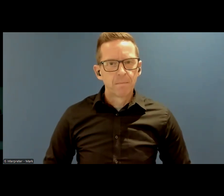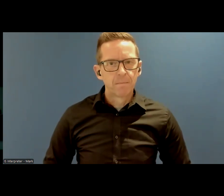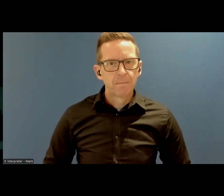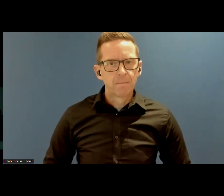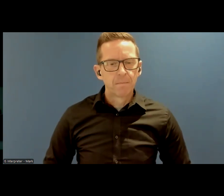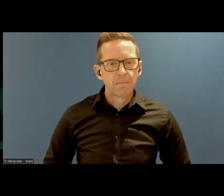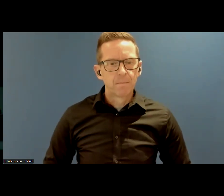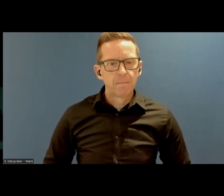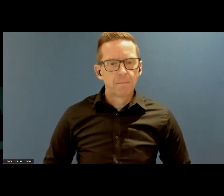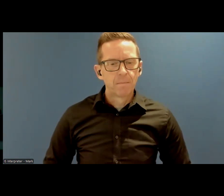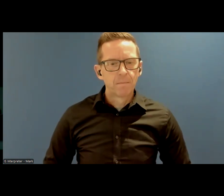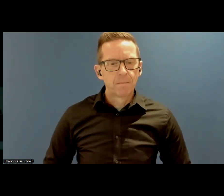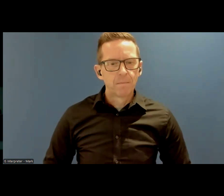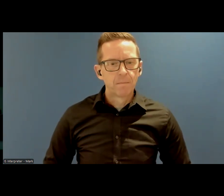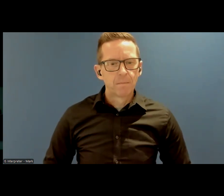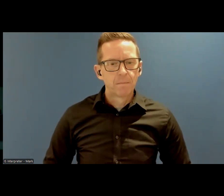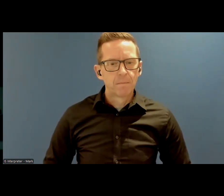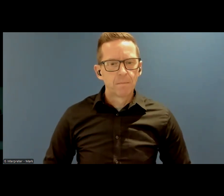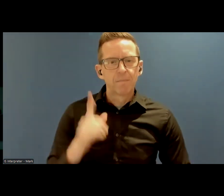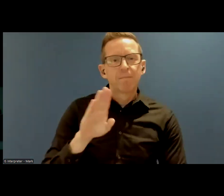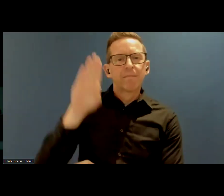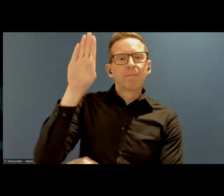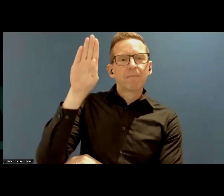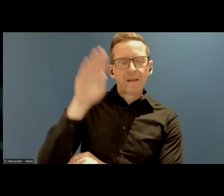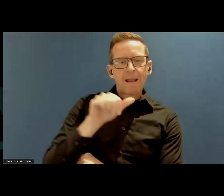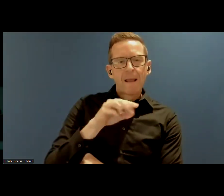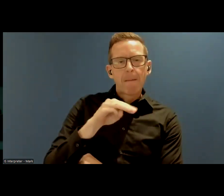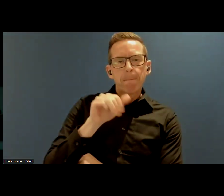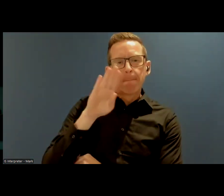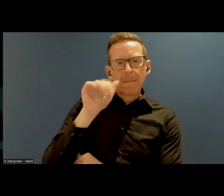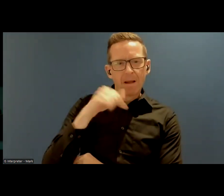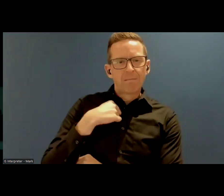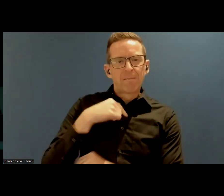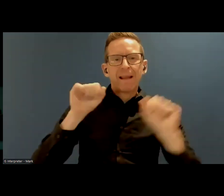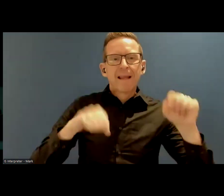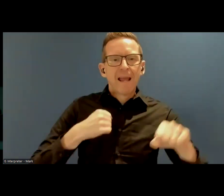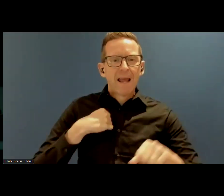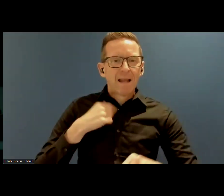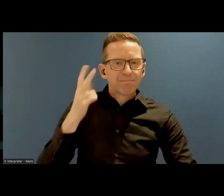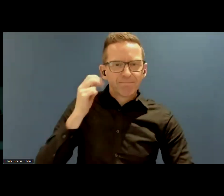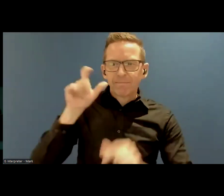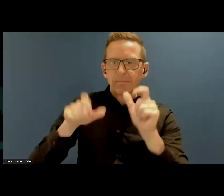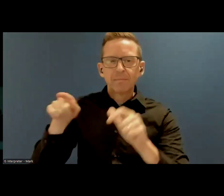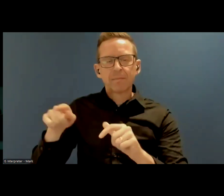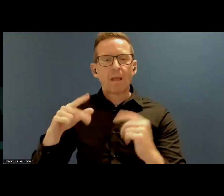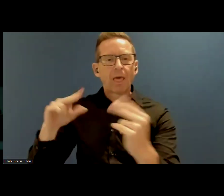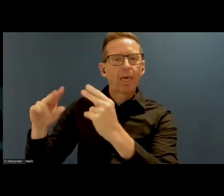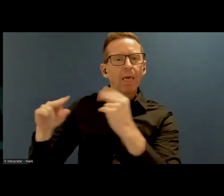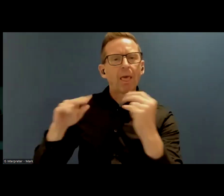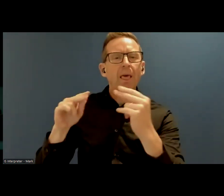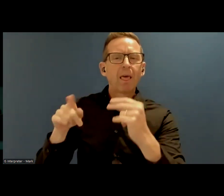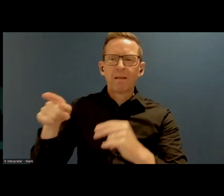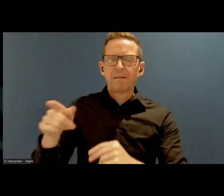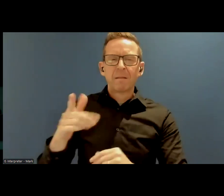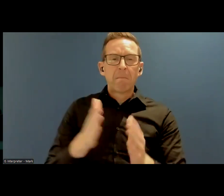and why you do not want hi, sorry, could I ask also other speakers to mute themselves, please? Could I ask the